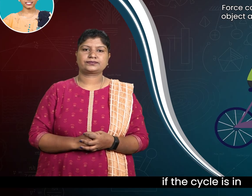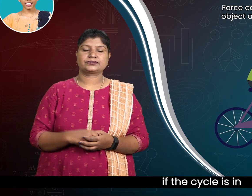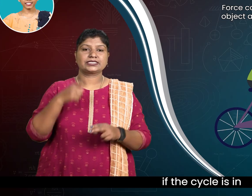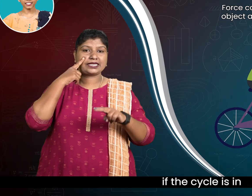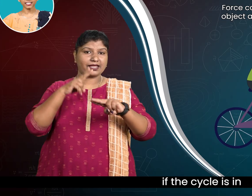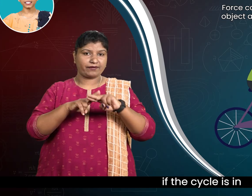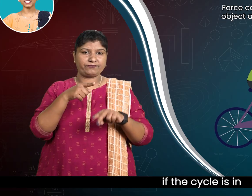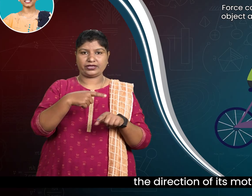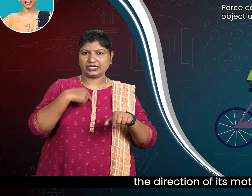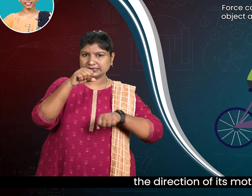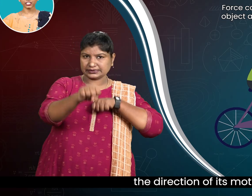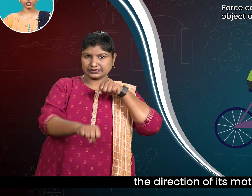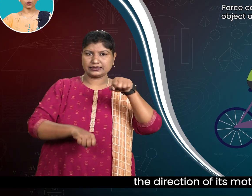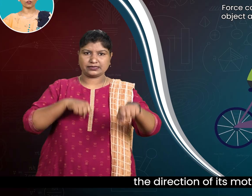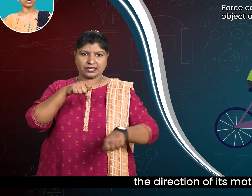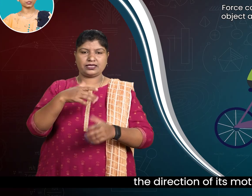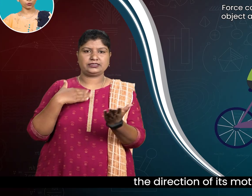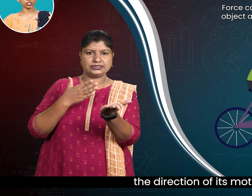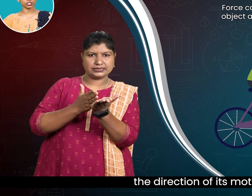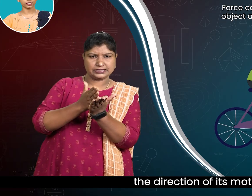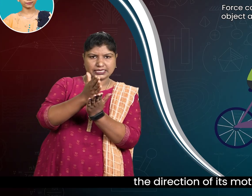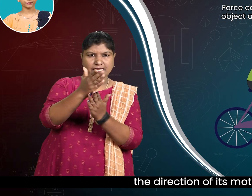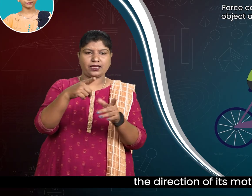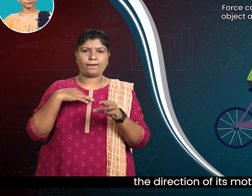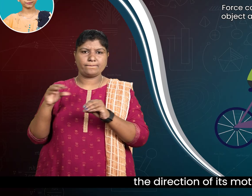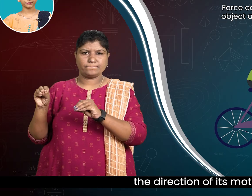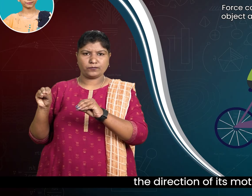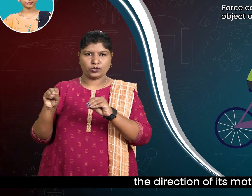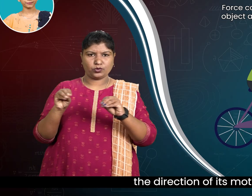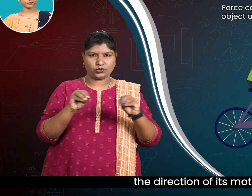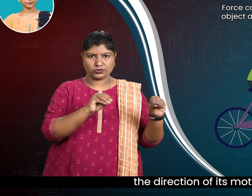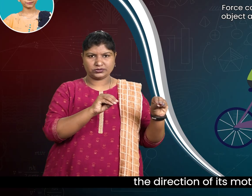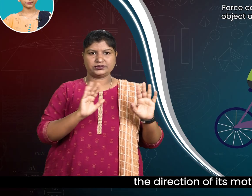If the cycle is in the direction of its motion,